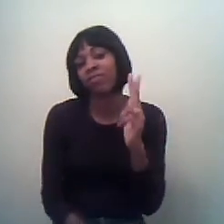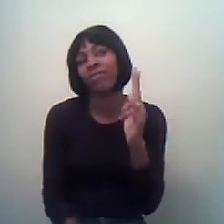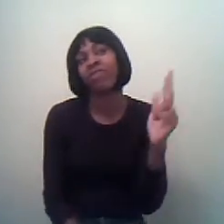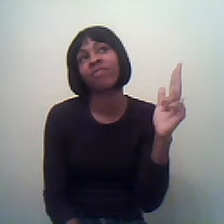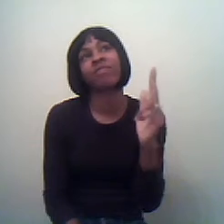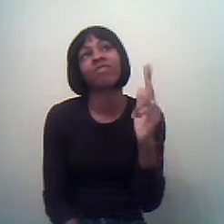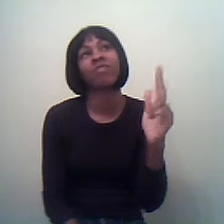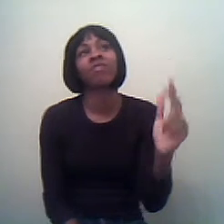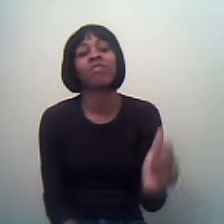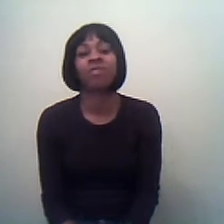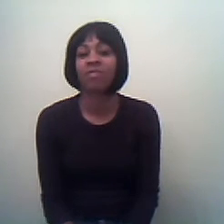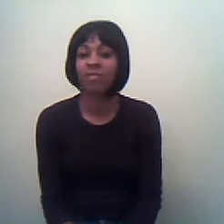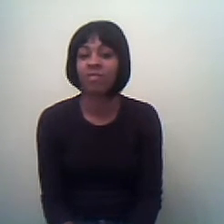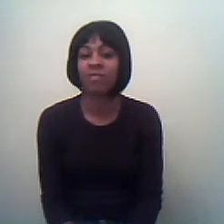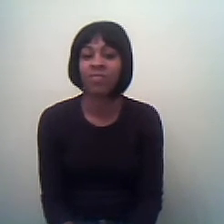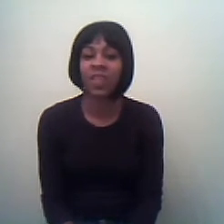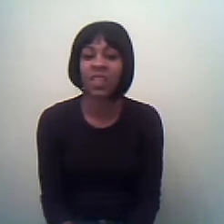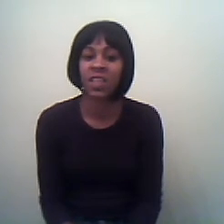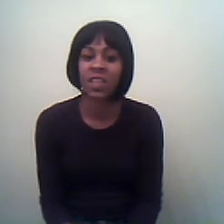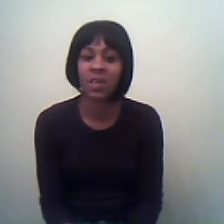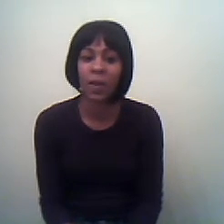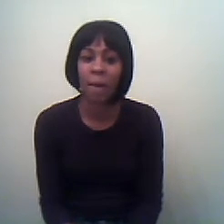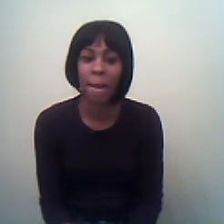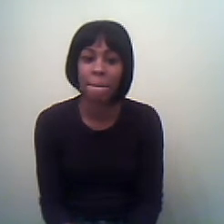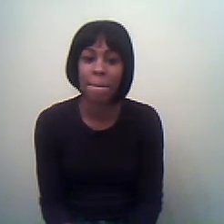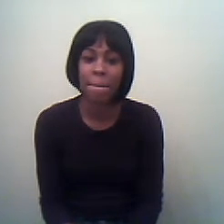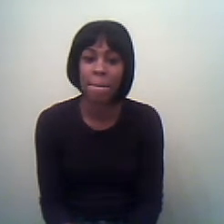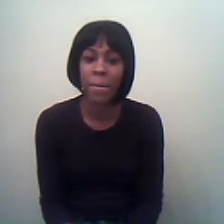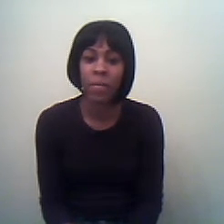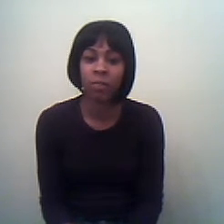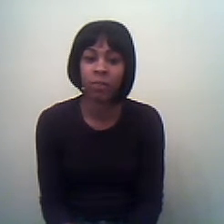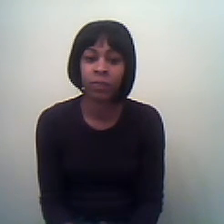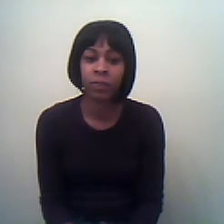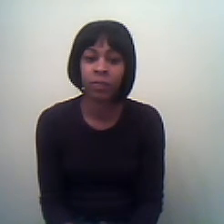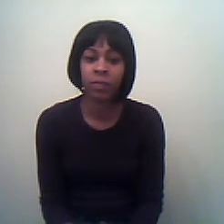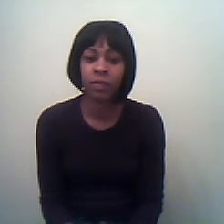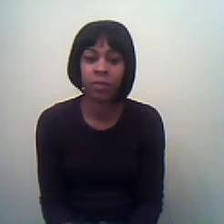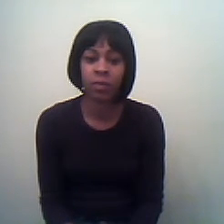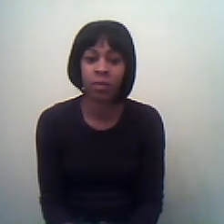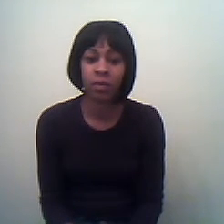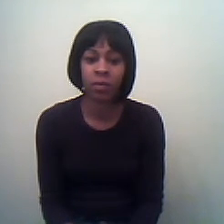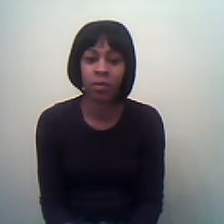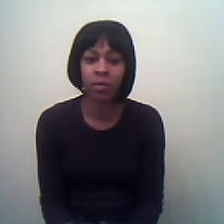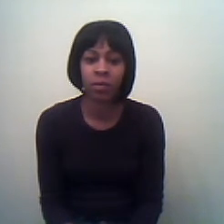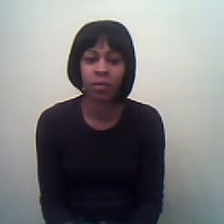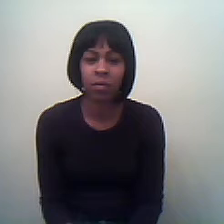The most difficult way to sail is to get to a point that is upwind.